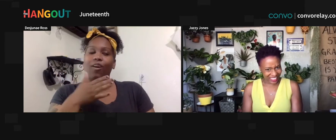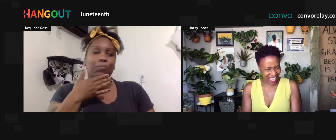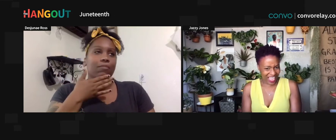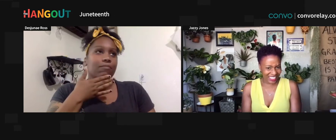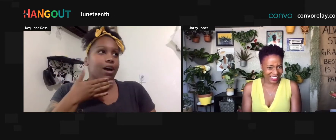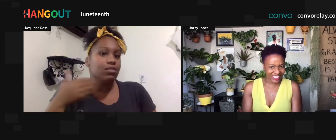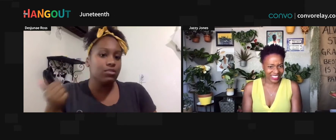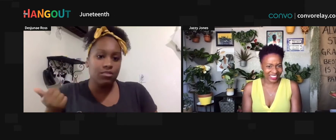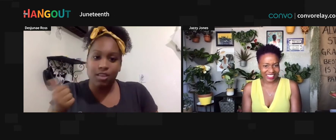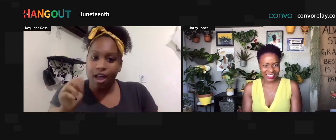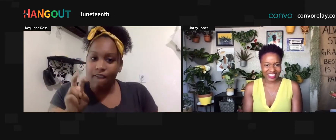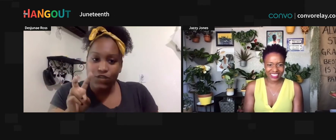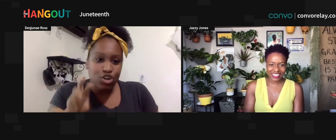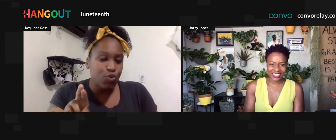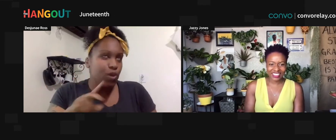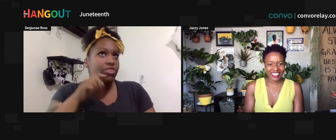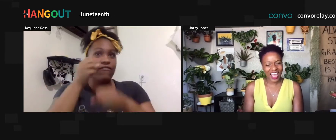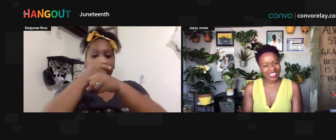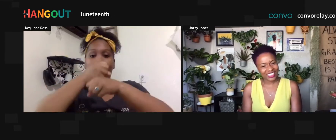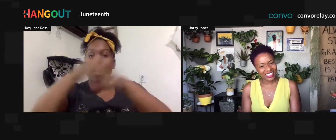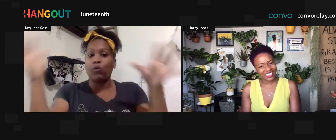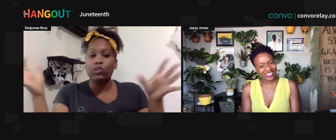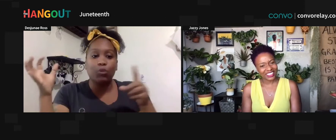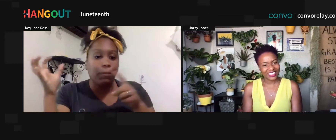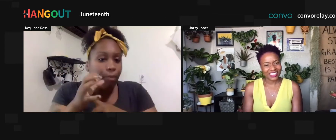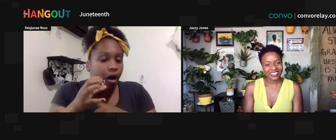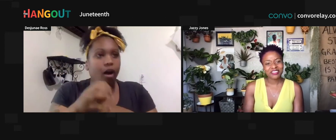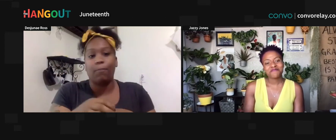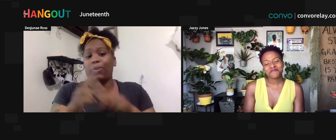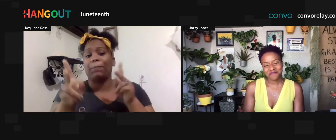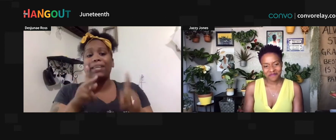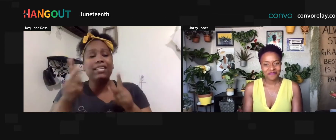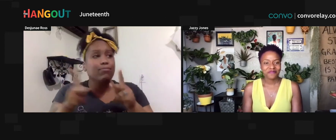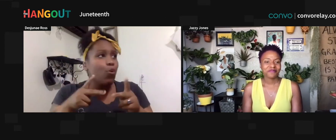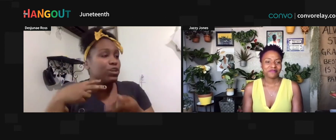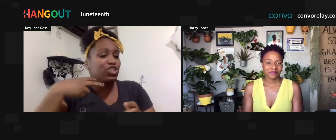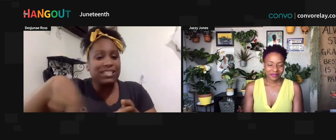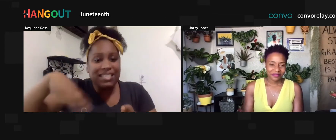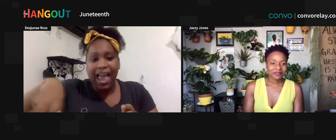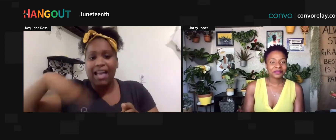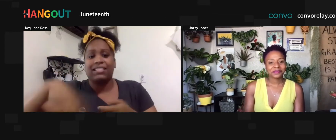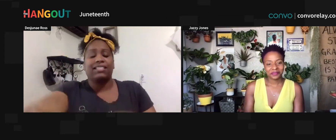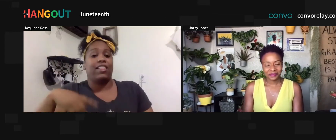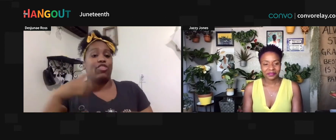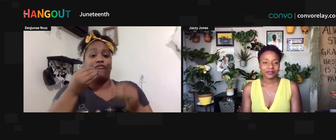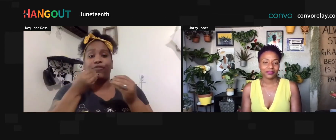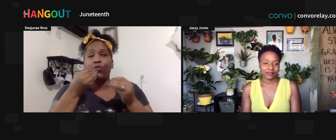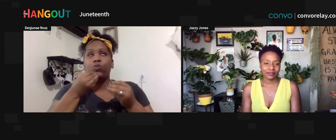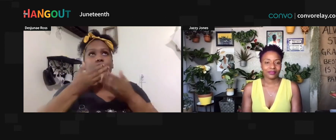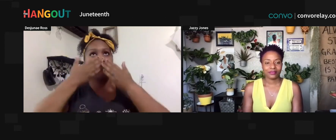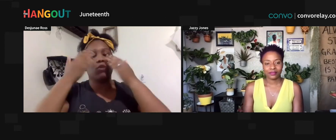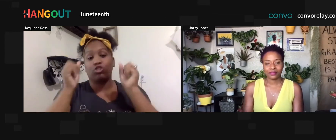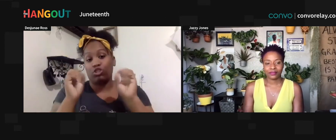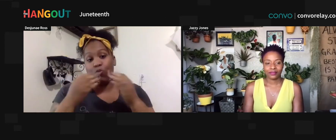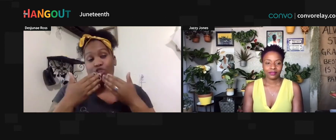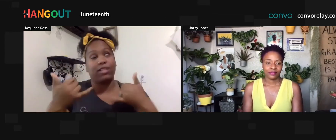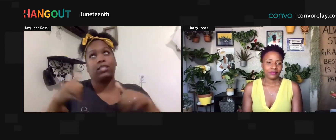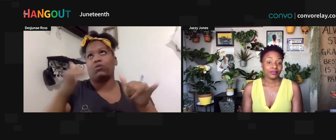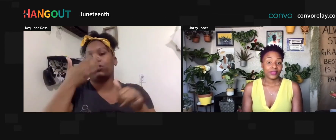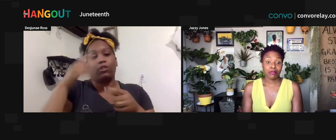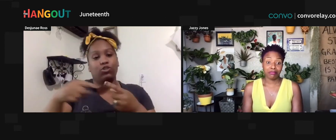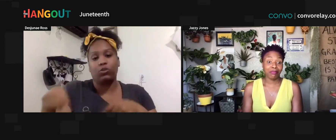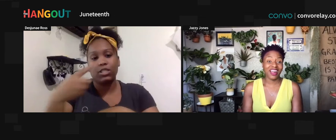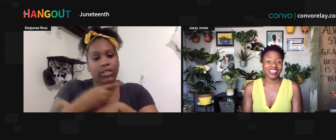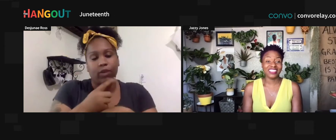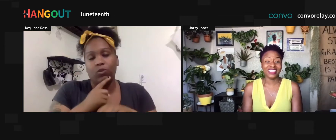Louisiana, and it Really? was the best. Oh my gosh, the fireworks, people were dancing,